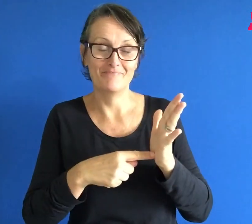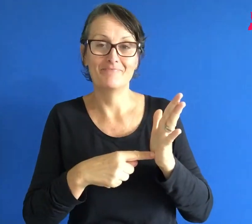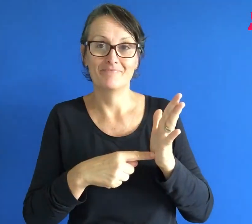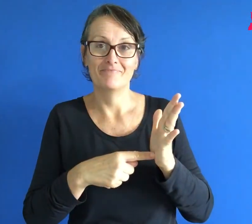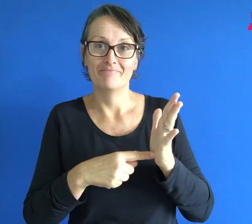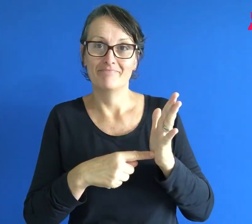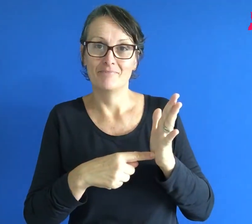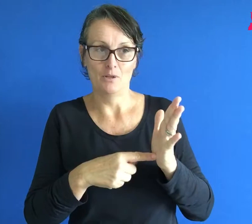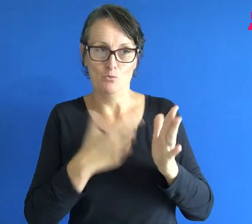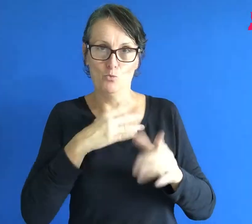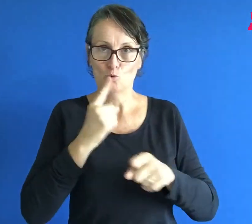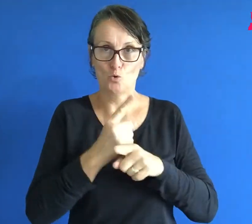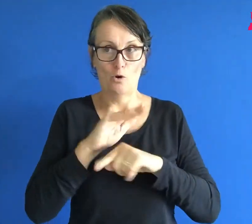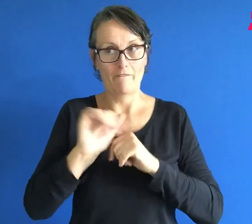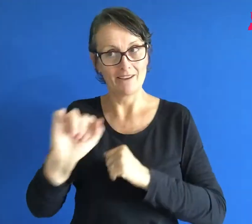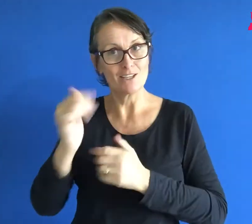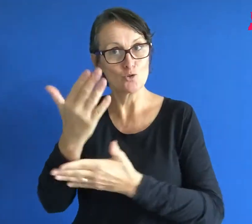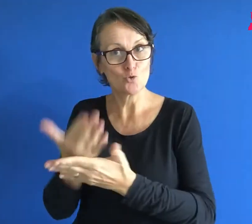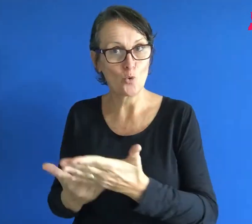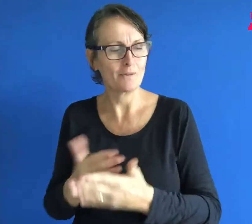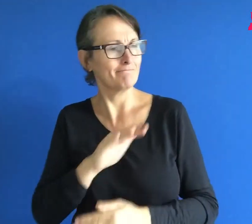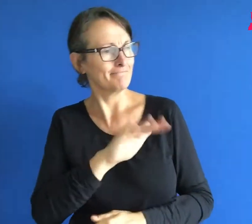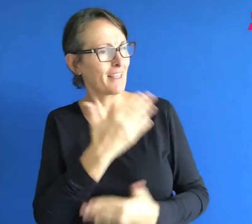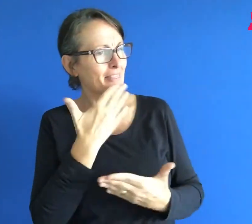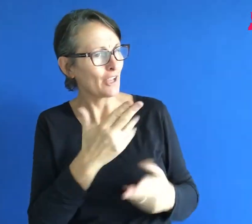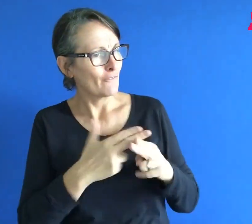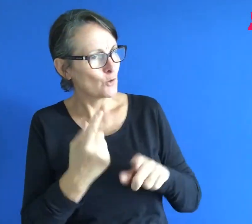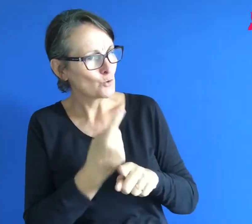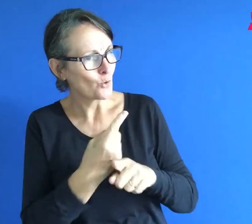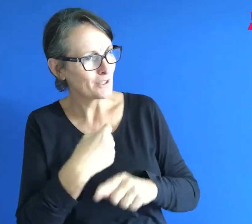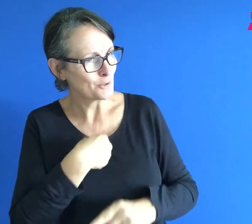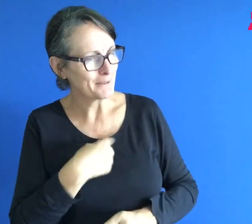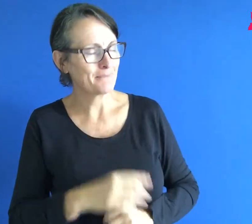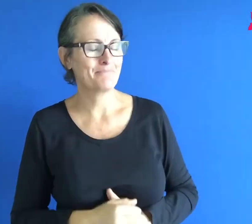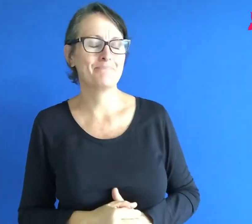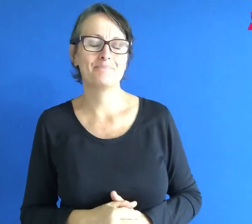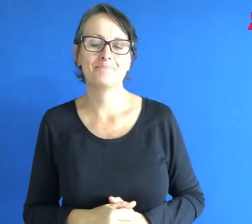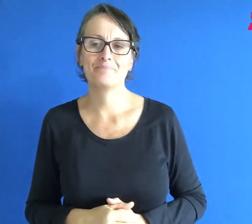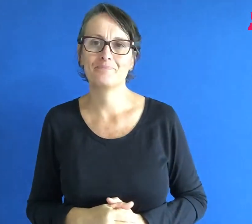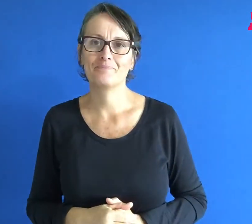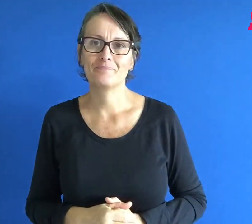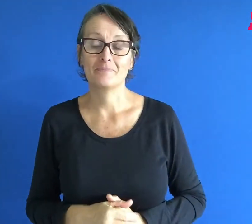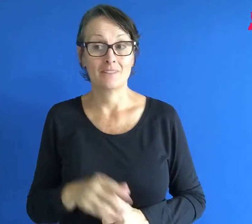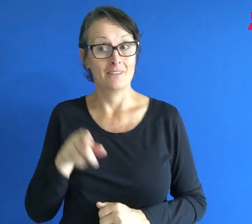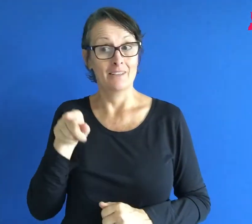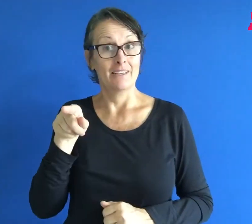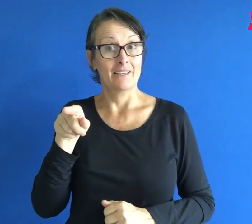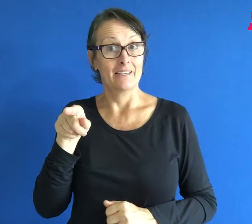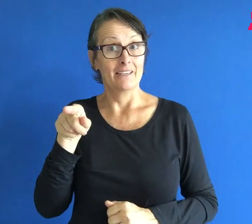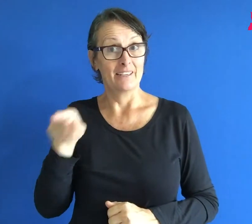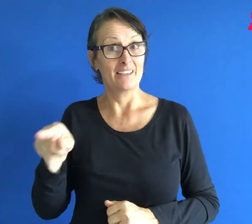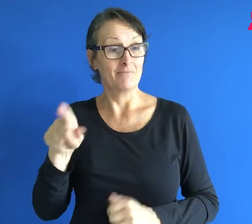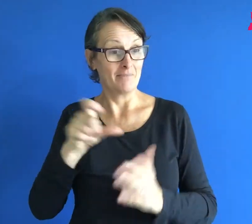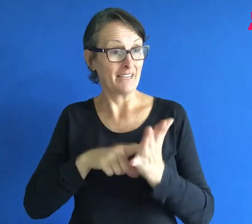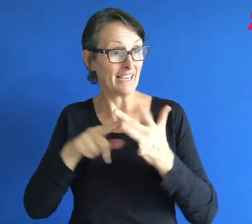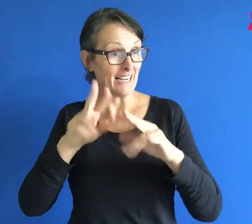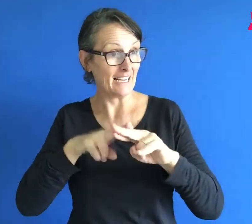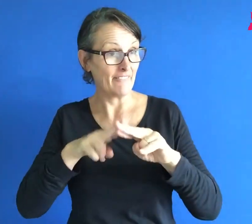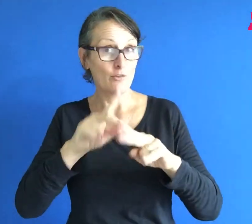clinical advisor. Dr. Grant, thank you so much for talking to me again. Great to see you. One of the things that Cliff mentions is this idea of like imagining